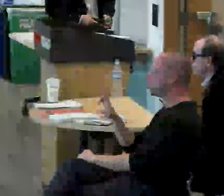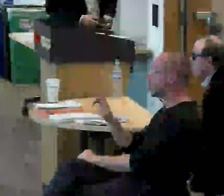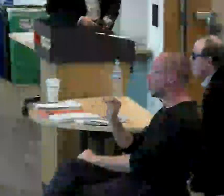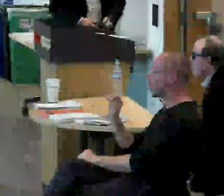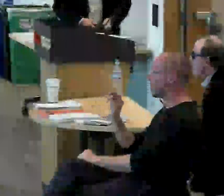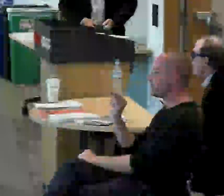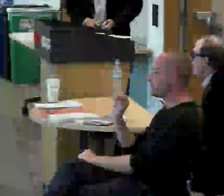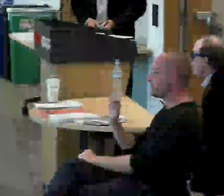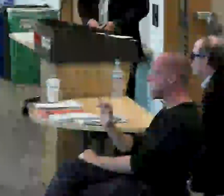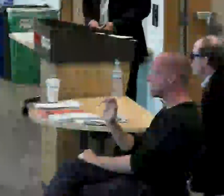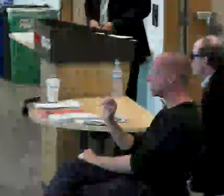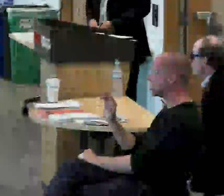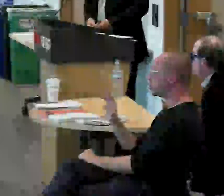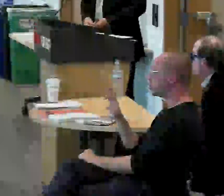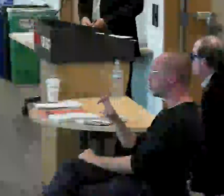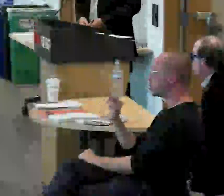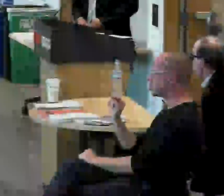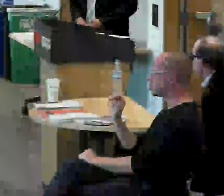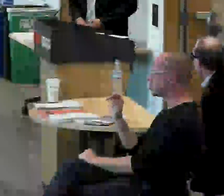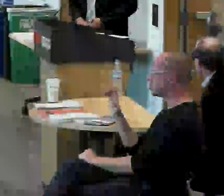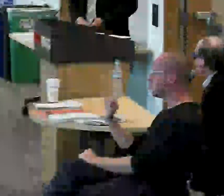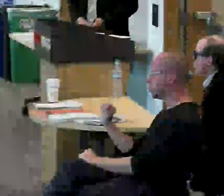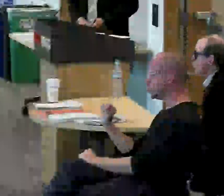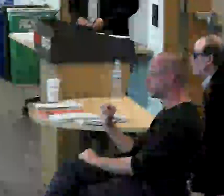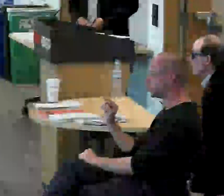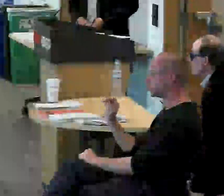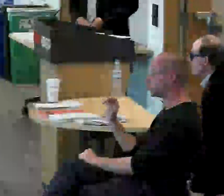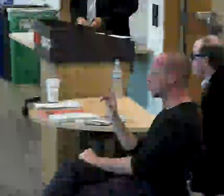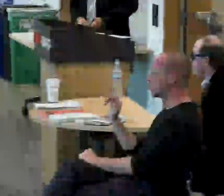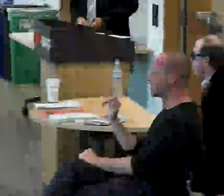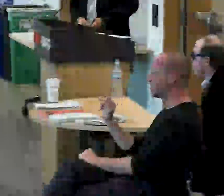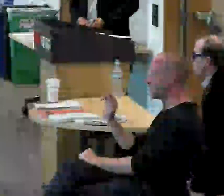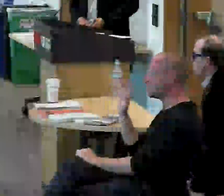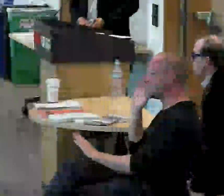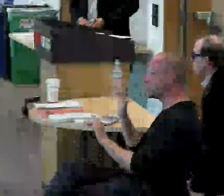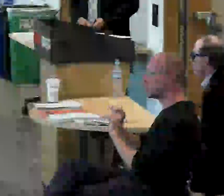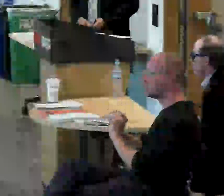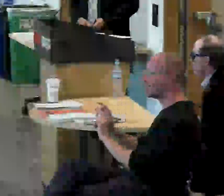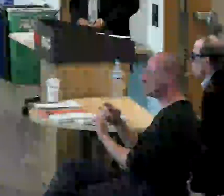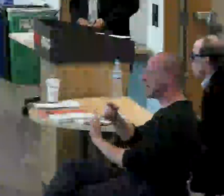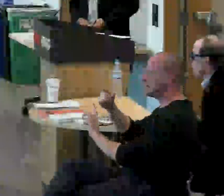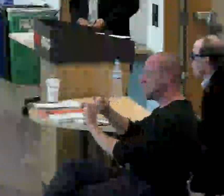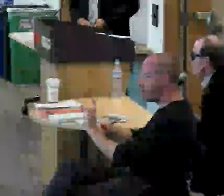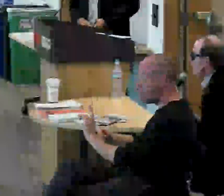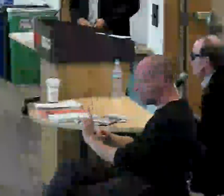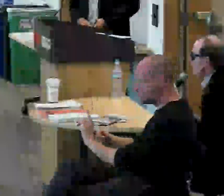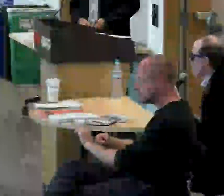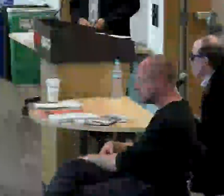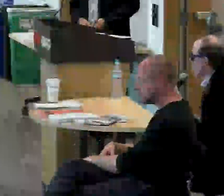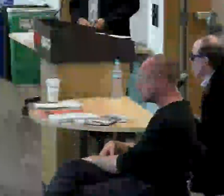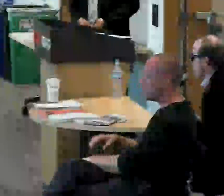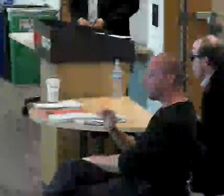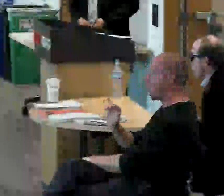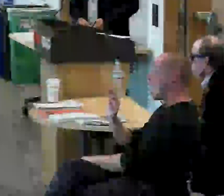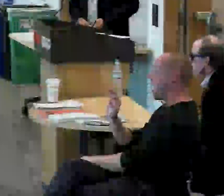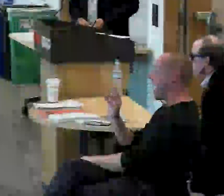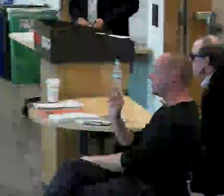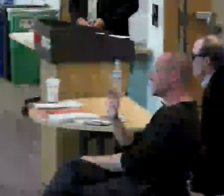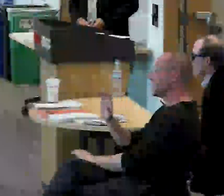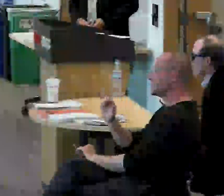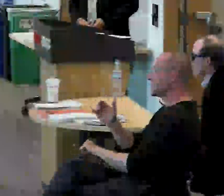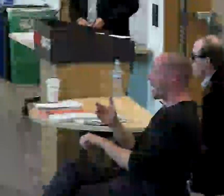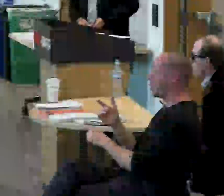education toolkit. I think I can say this. The FDIC is also working on revising their Money